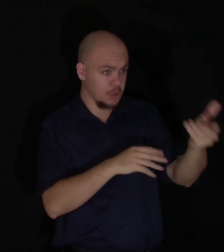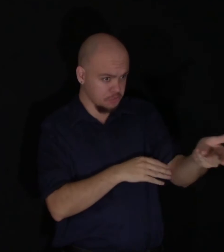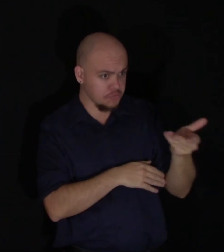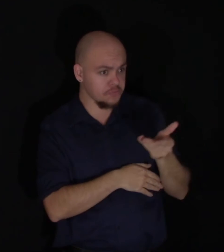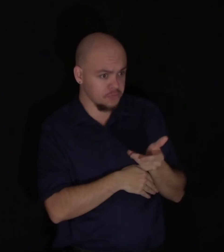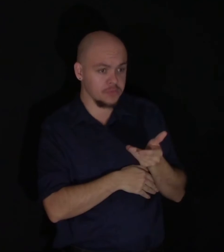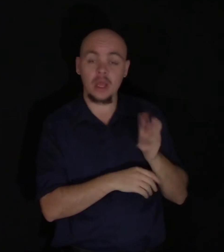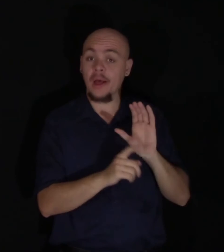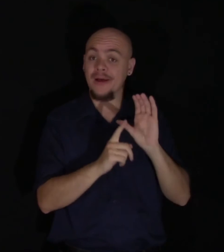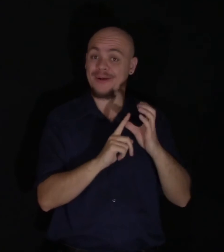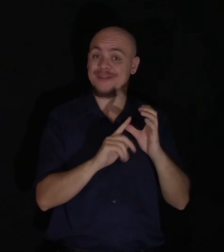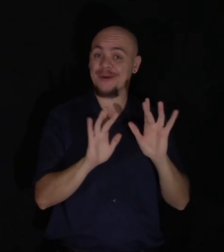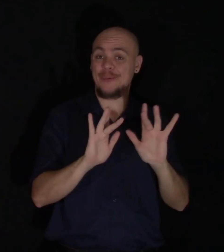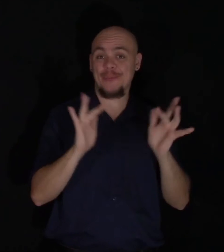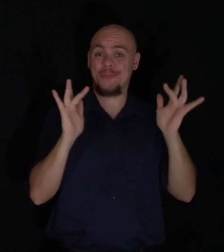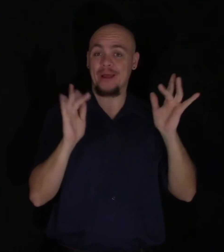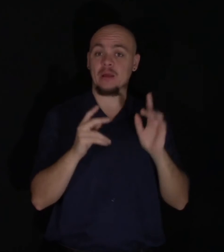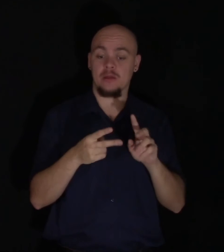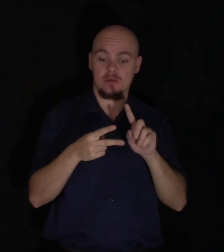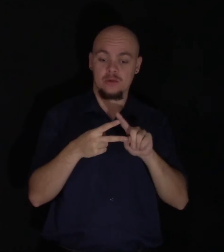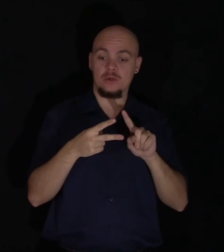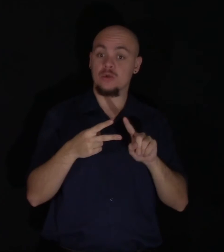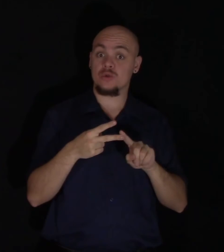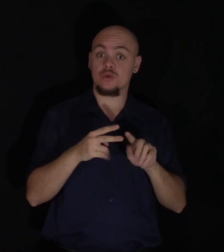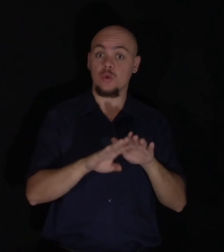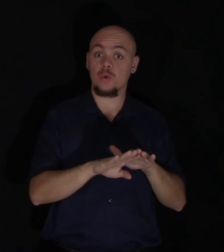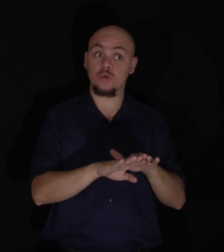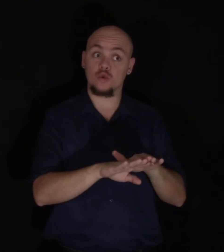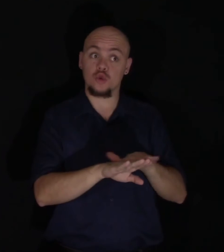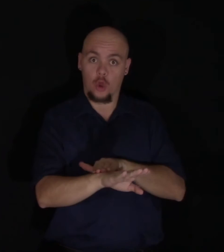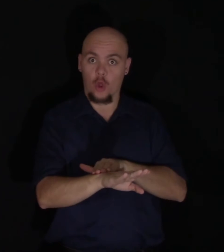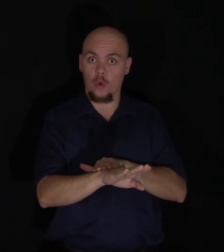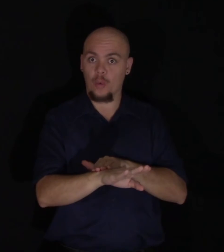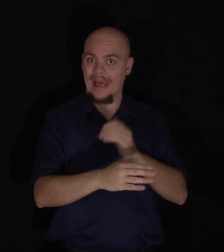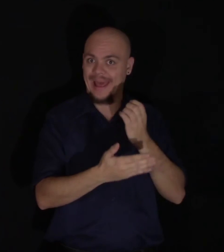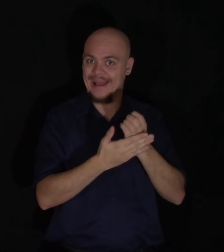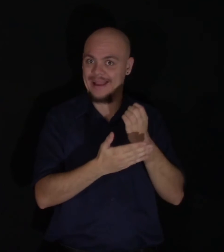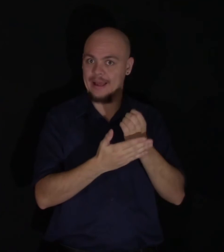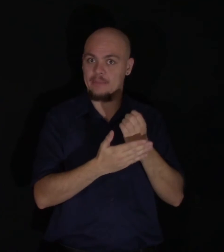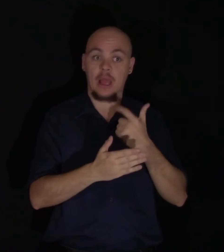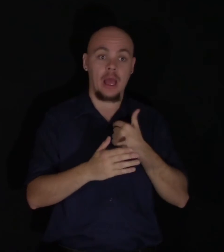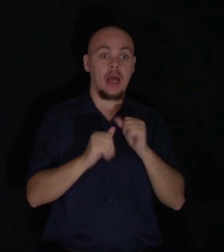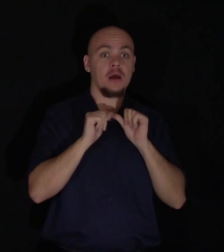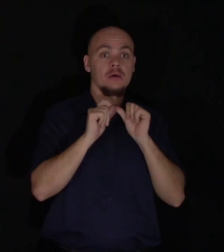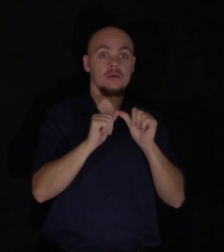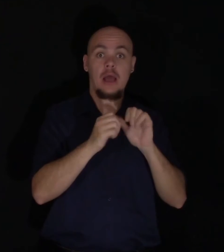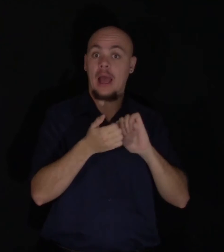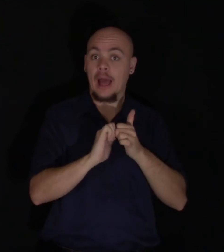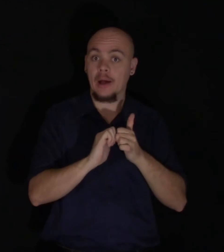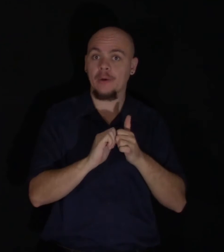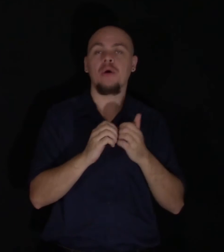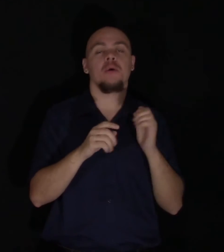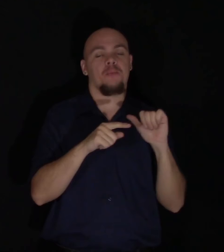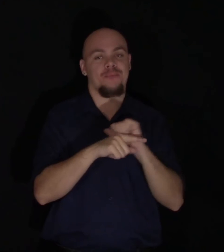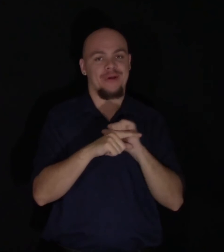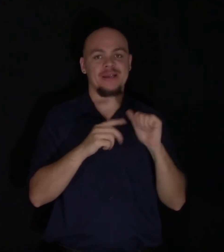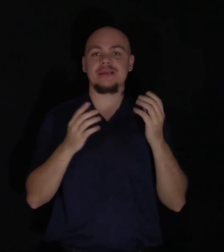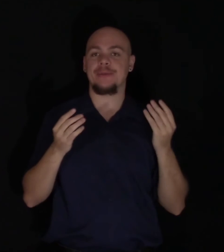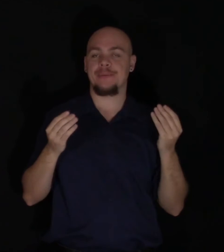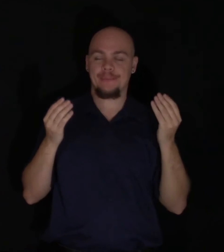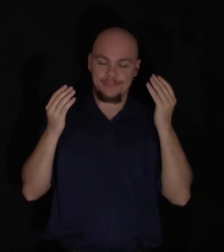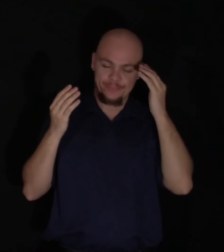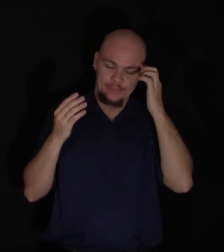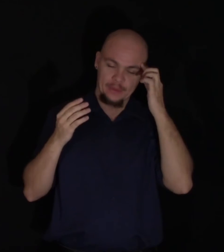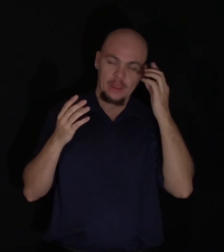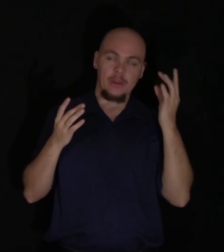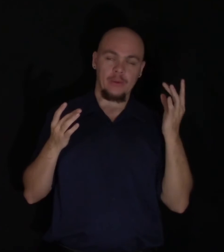create a culture that was lit up. Through 2 recessions, I got through those 2 recessions practicing meditation. I had this laser